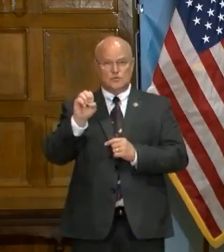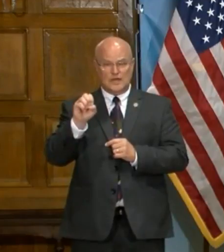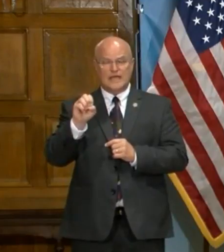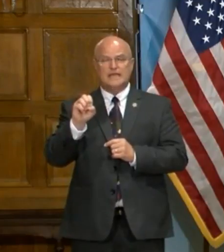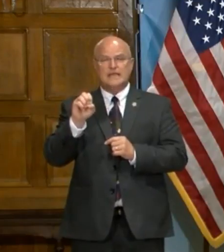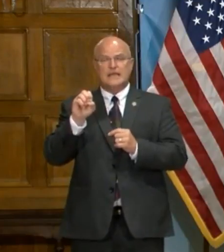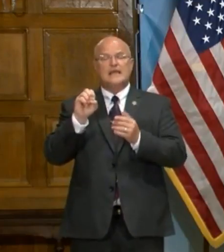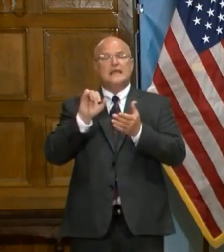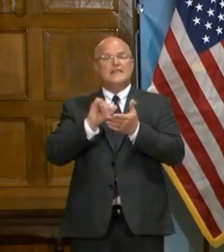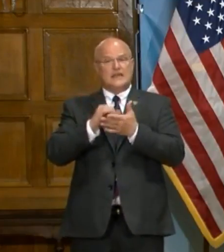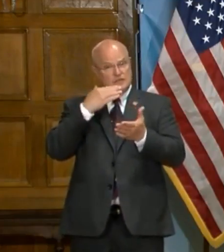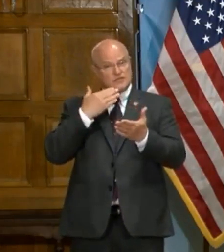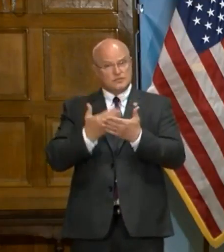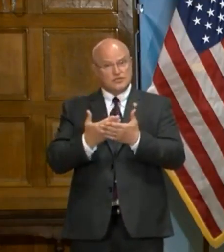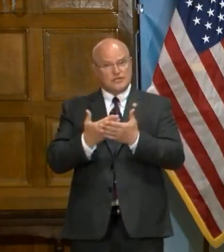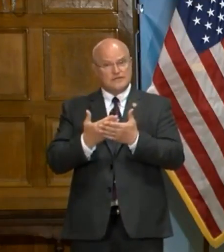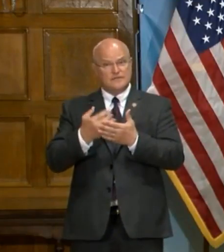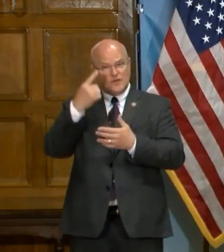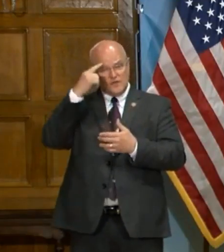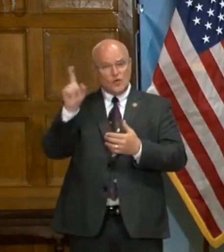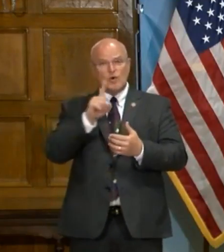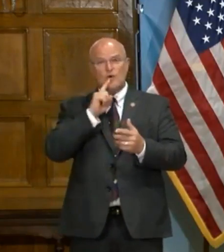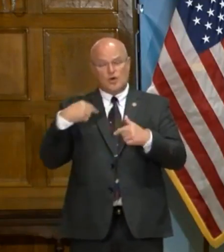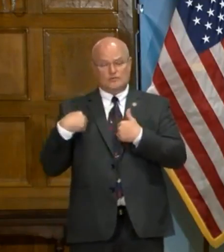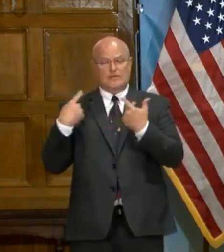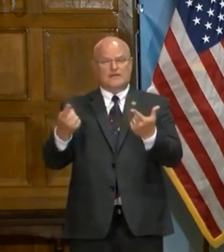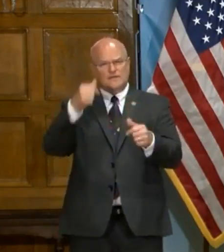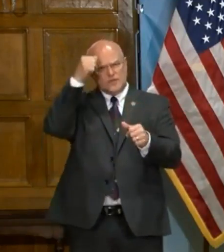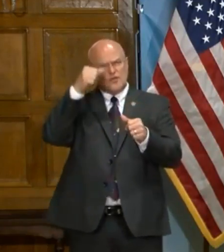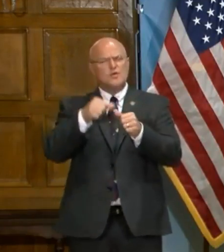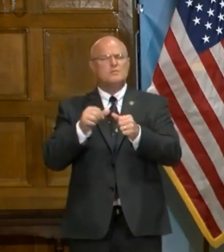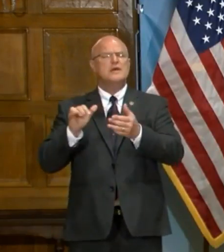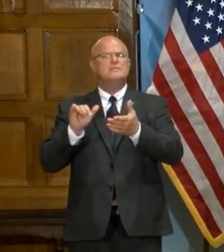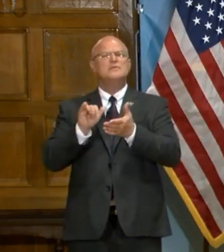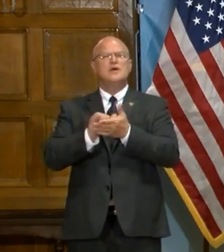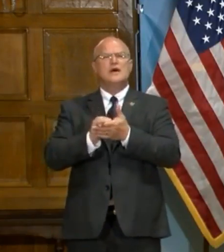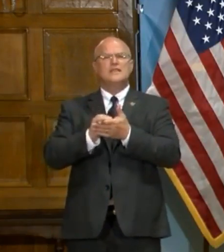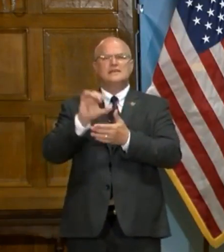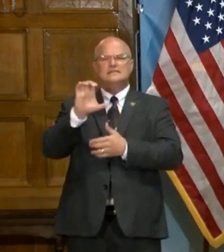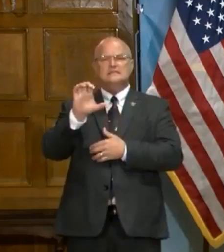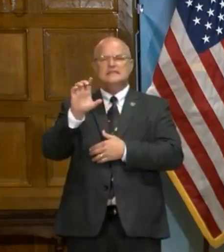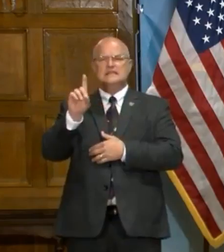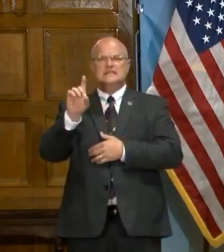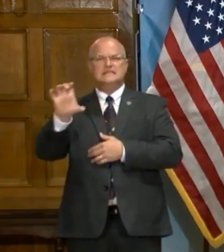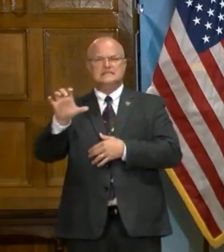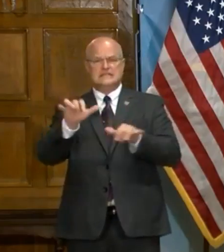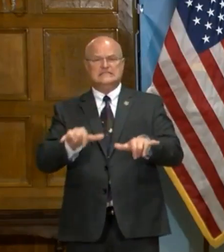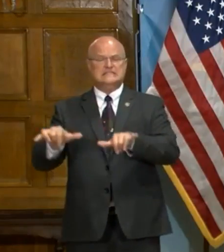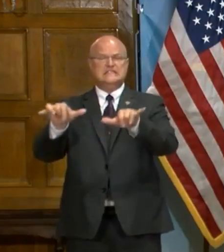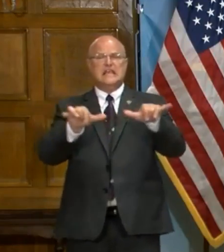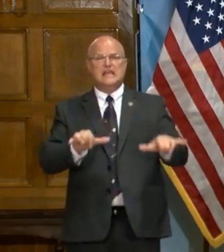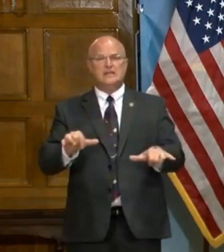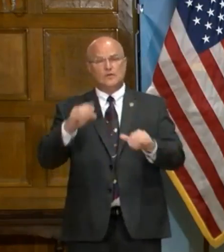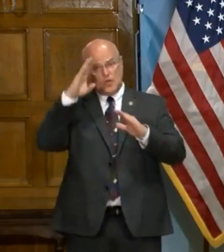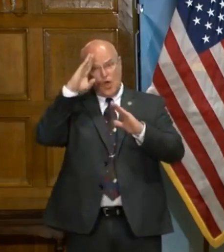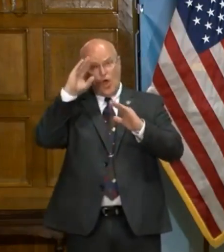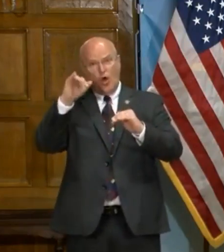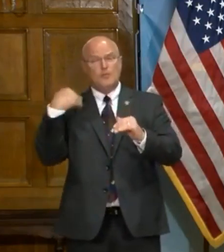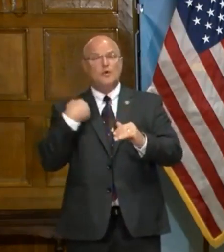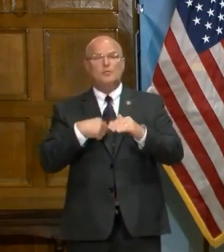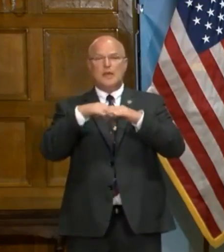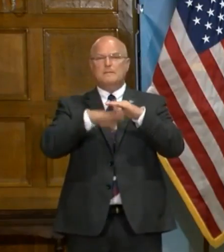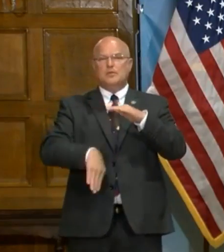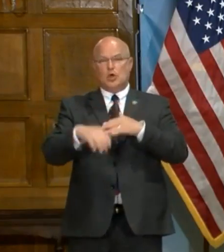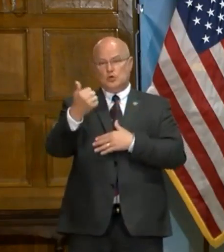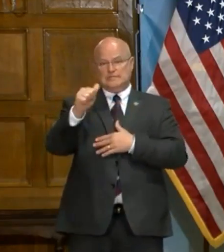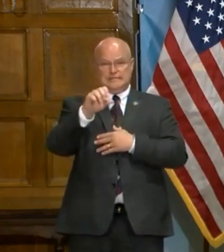which is good for where we are. If you remember, the CDC standard, or where the hope is that we will be